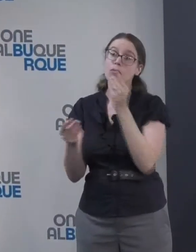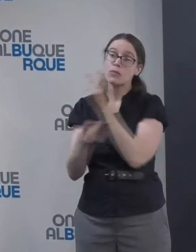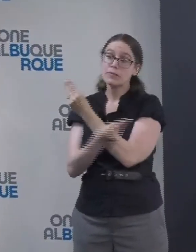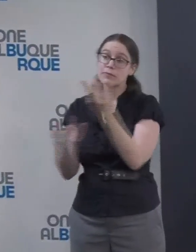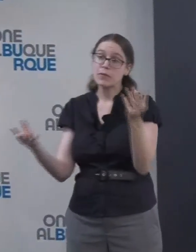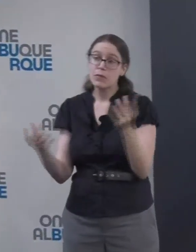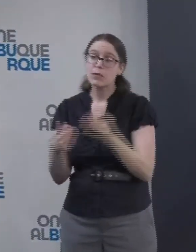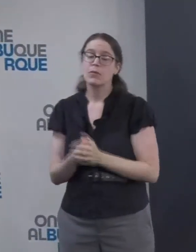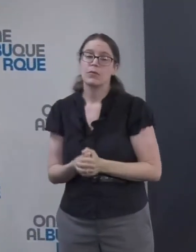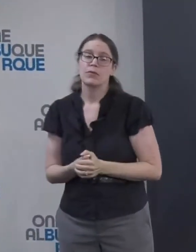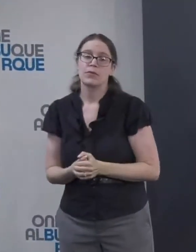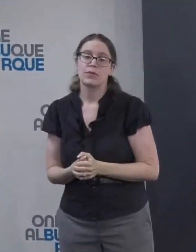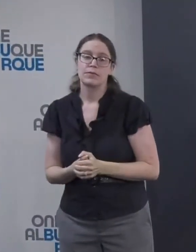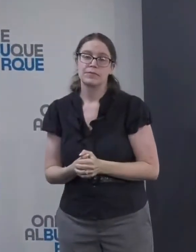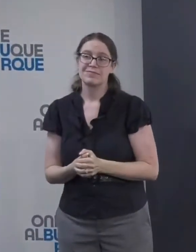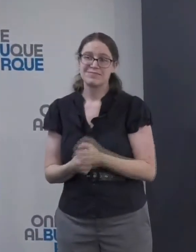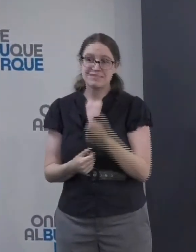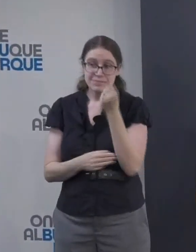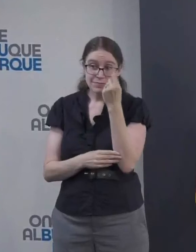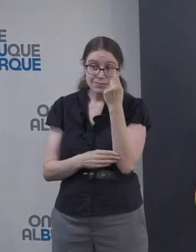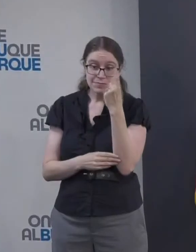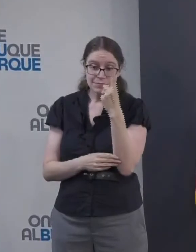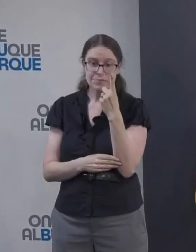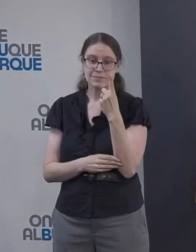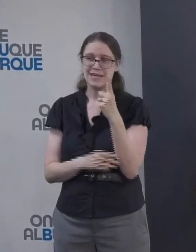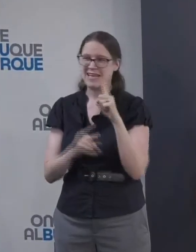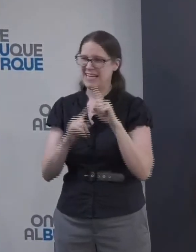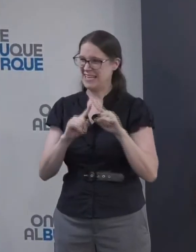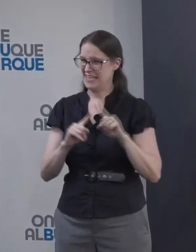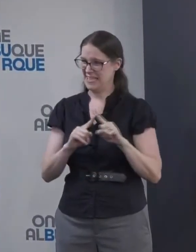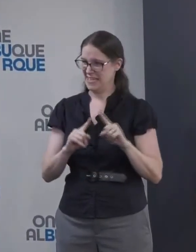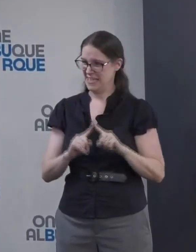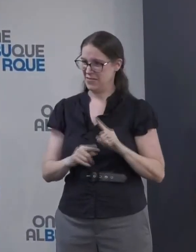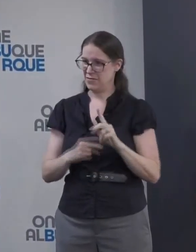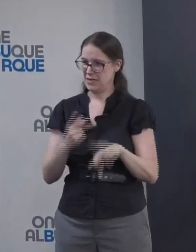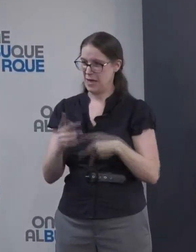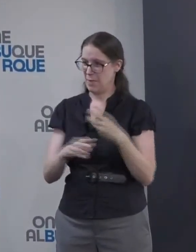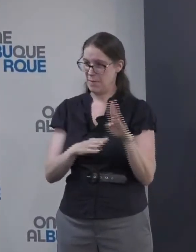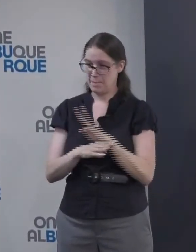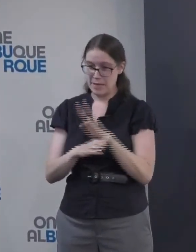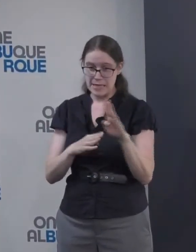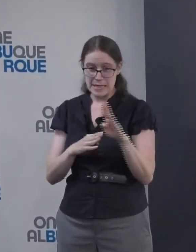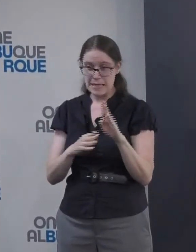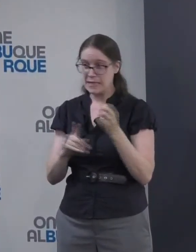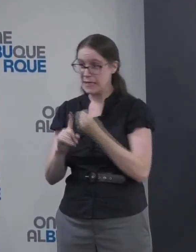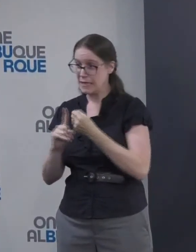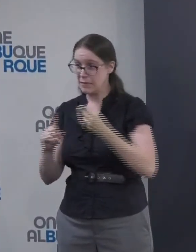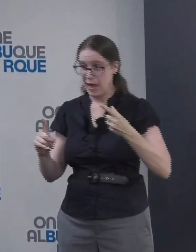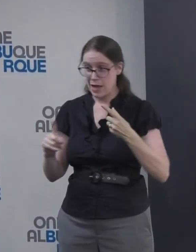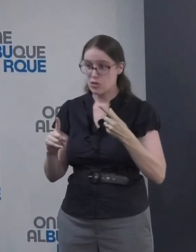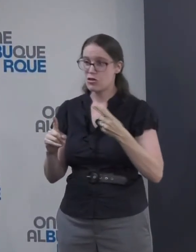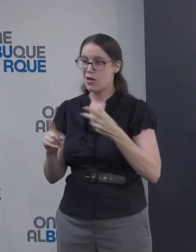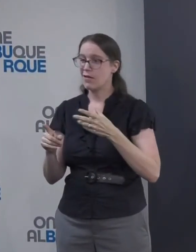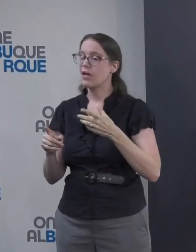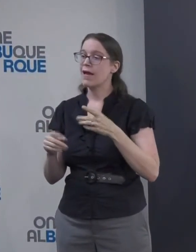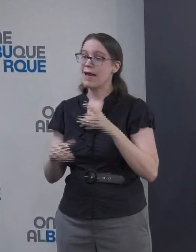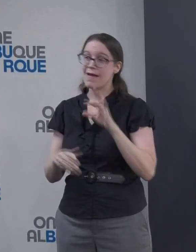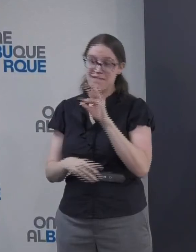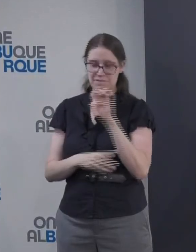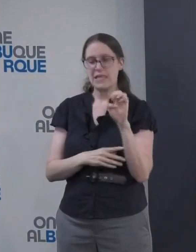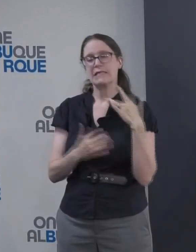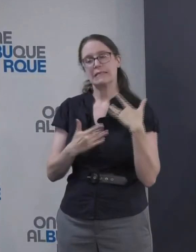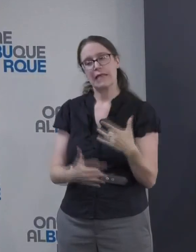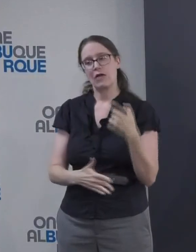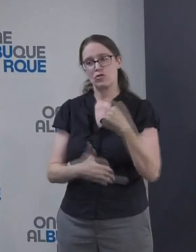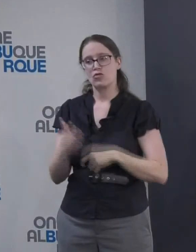that there are some fees associated with different types of expansion and so forth. Want to remind everyone we are going to waive those fees